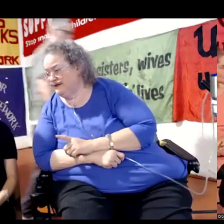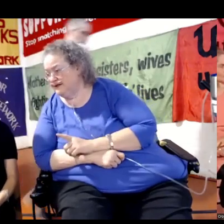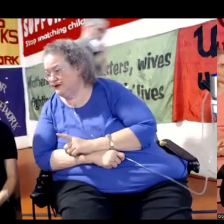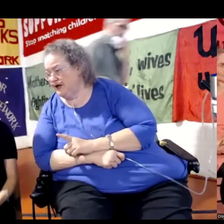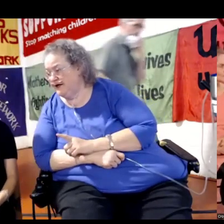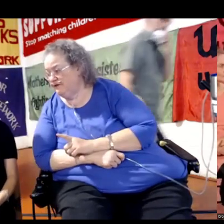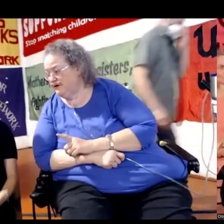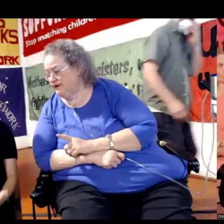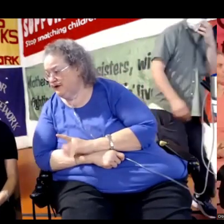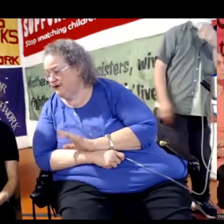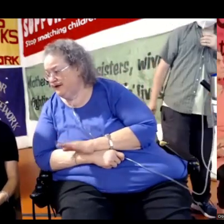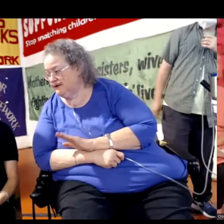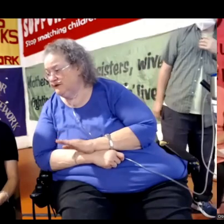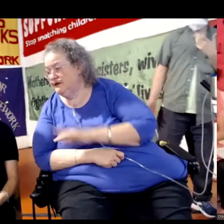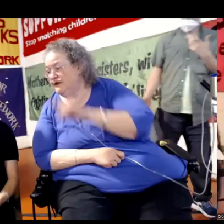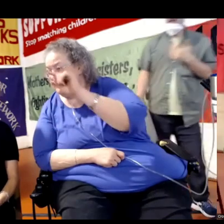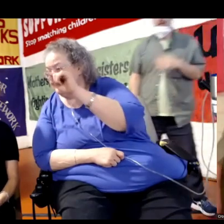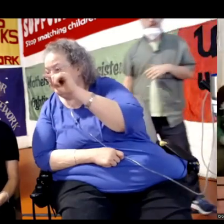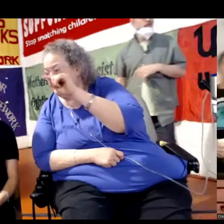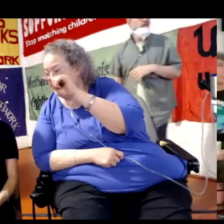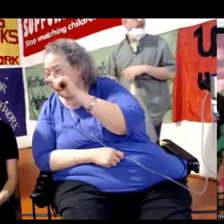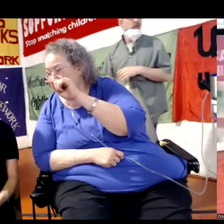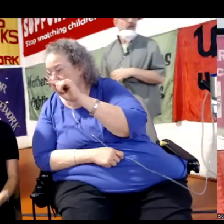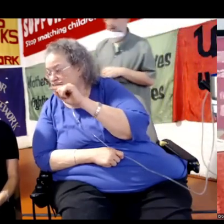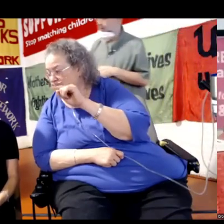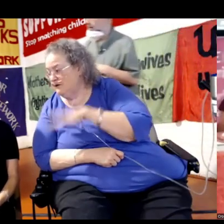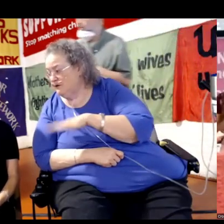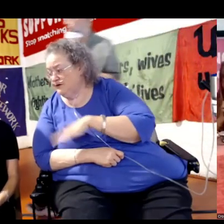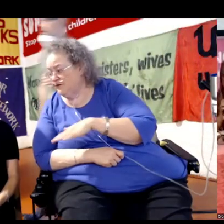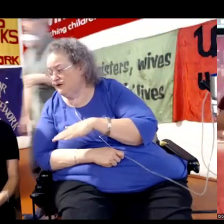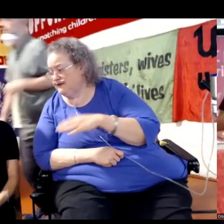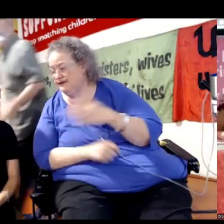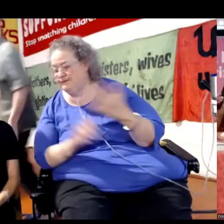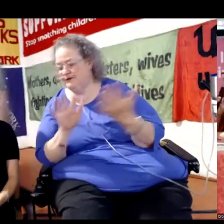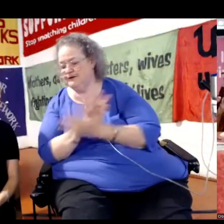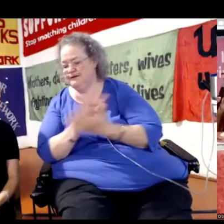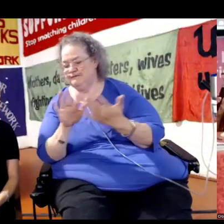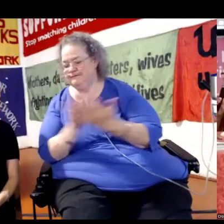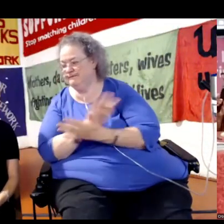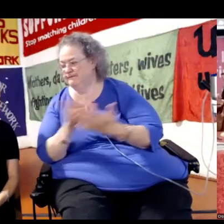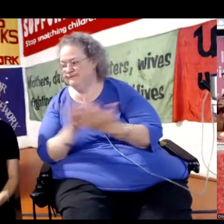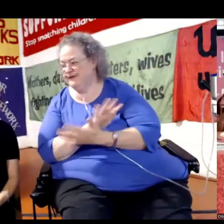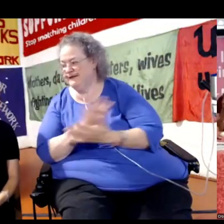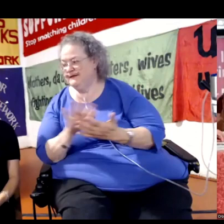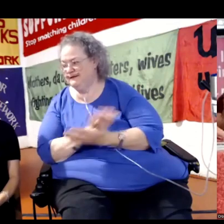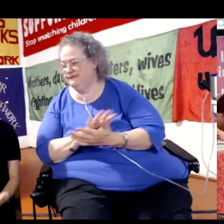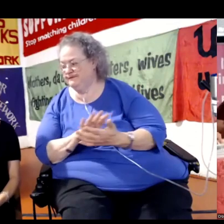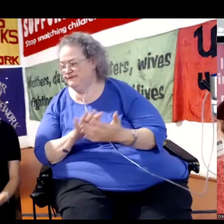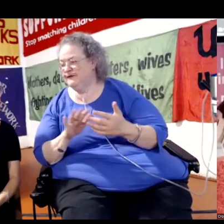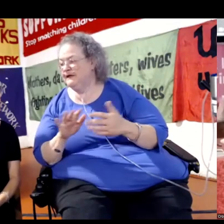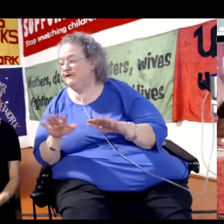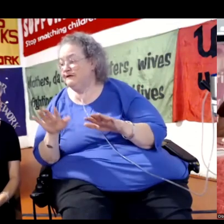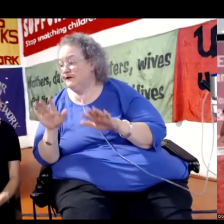Thank you. Thank you so much, Nina. And there's some more information at the literature stall,